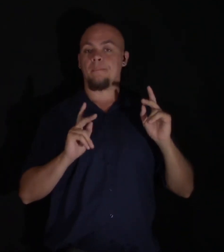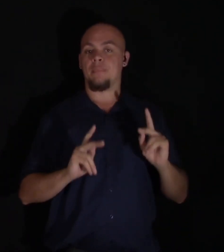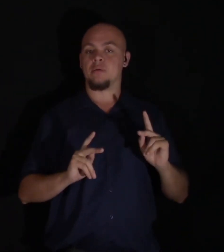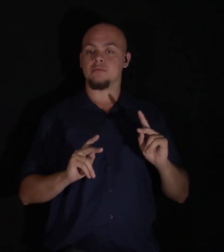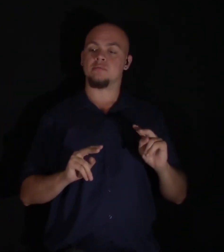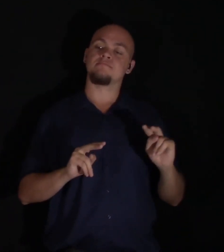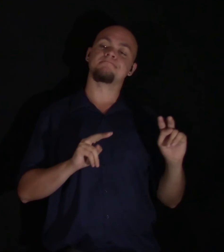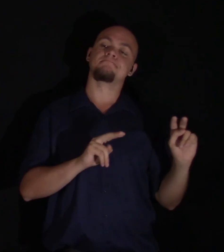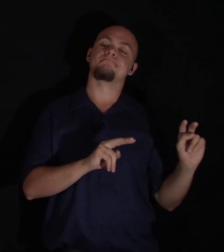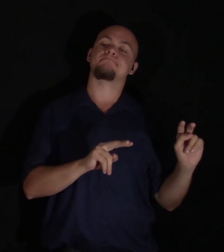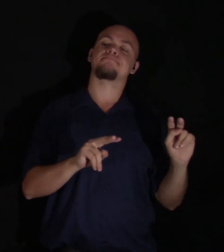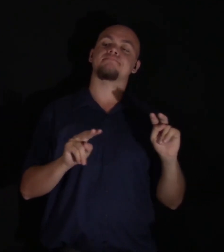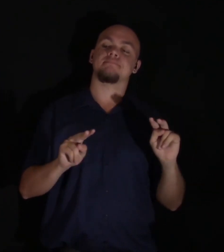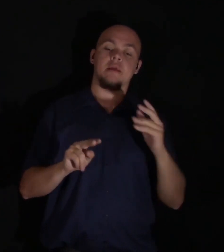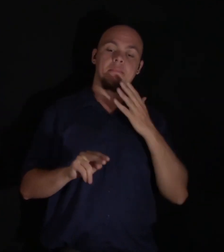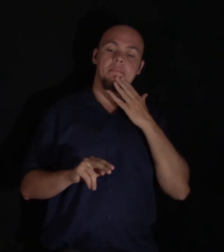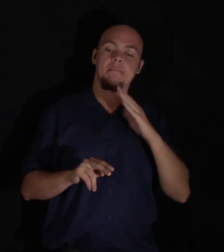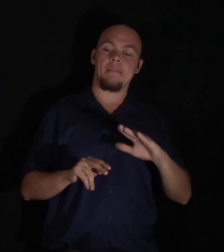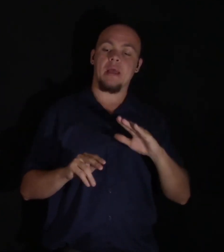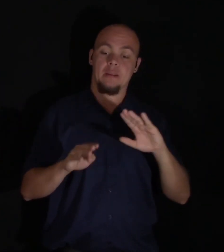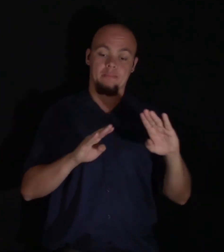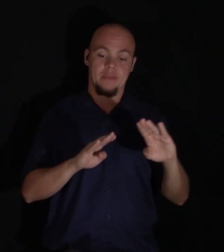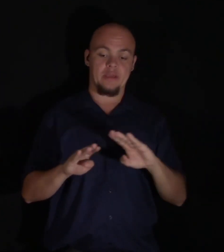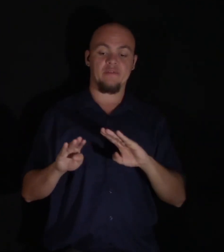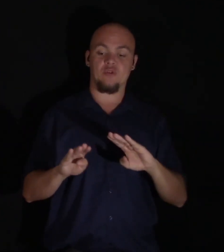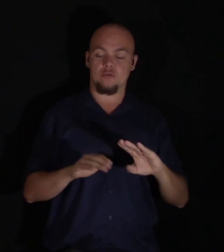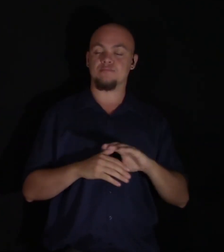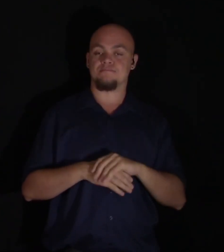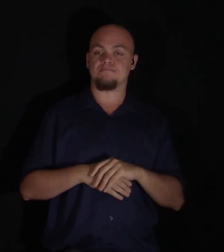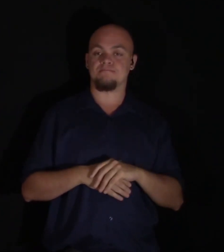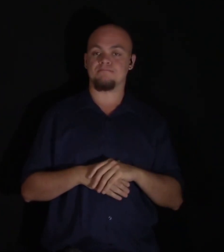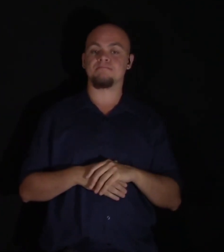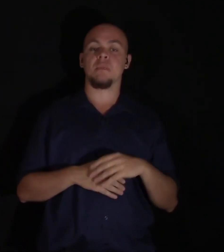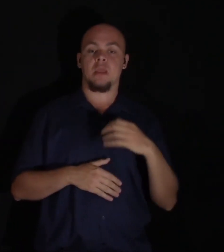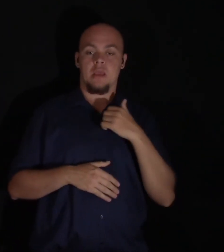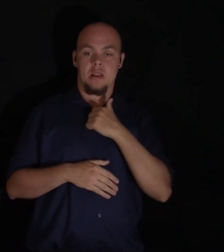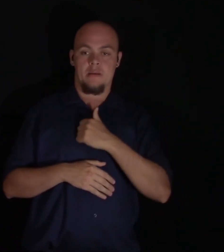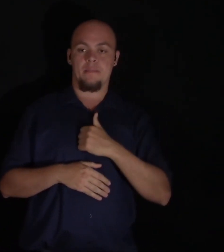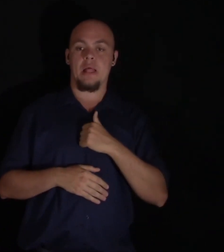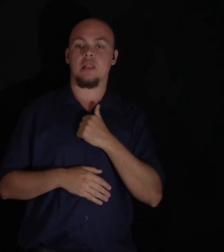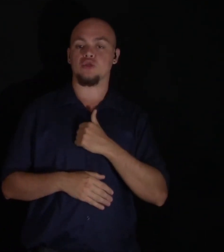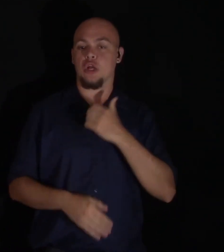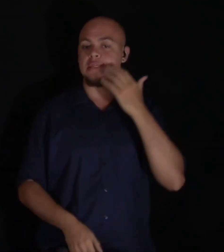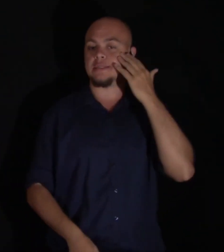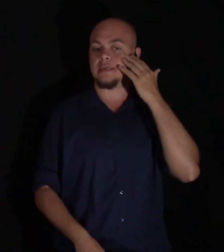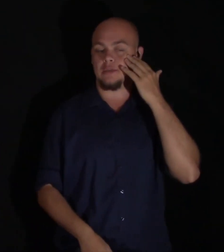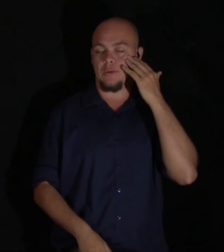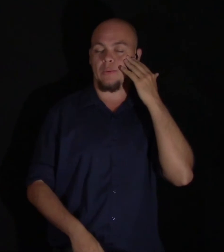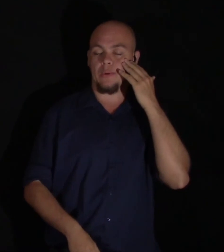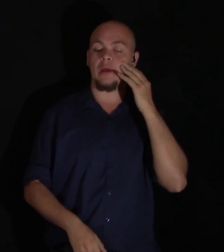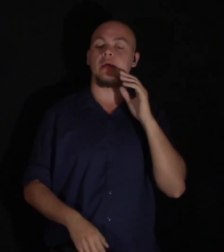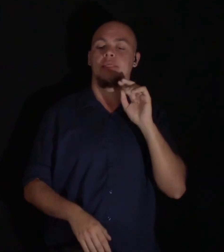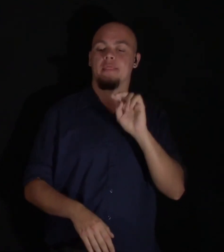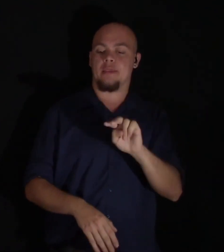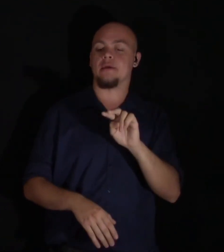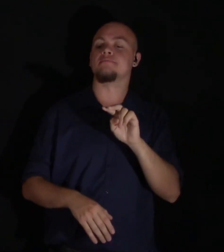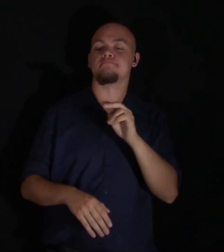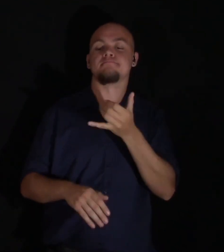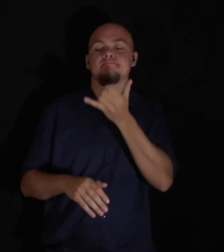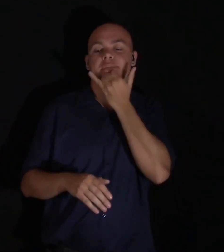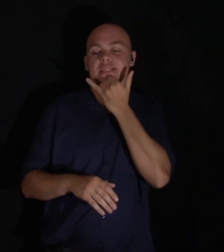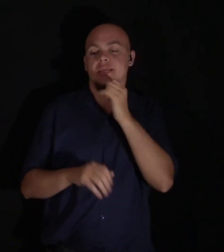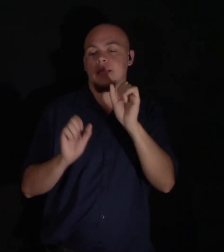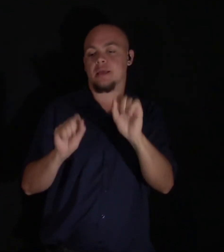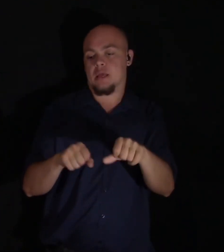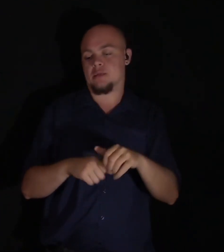look out at their bad behavior, and they can apologize because they can see their mistakes